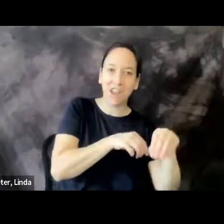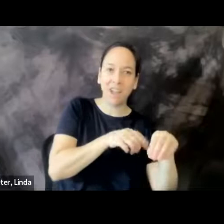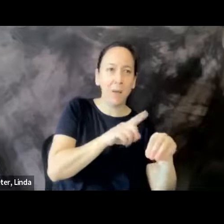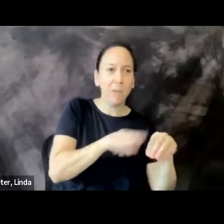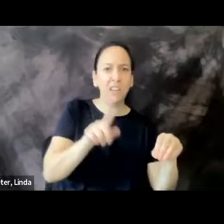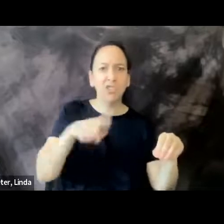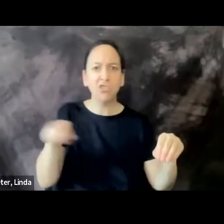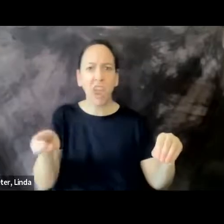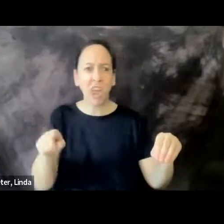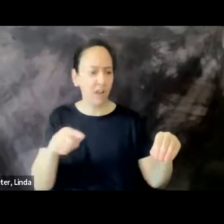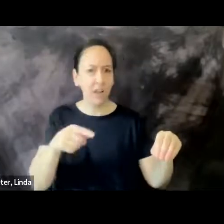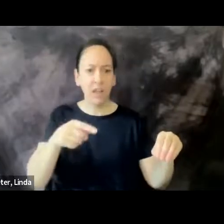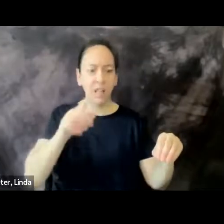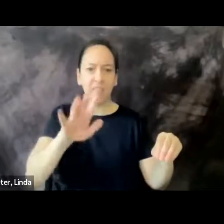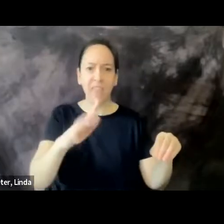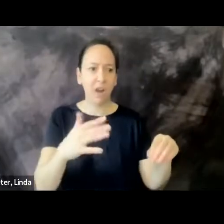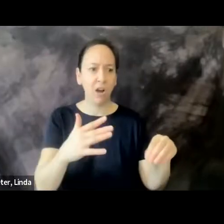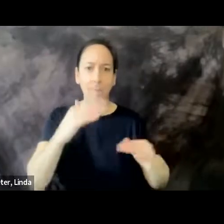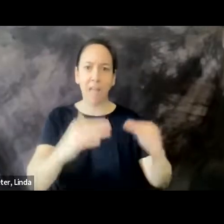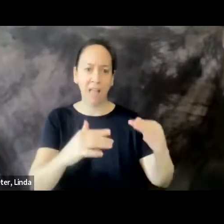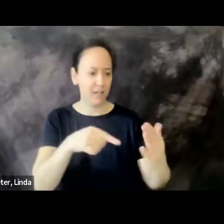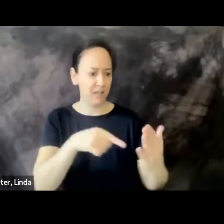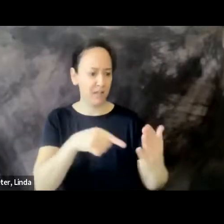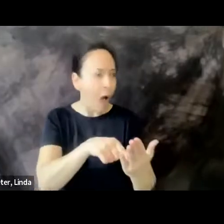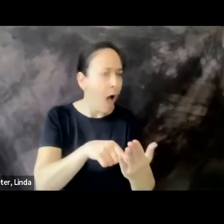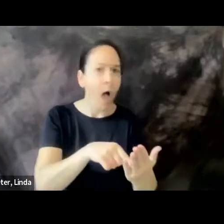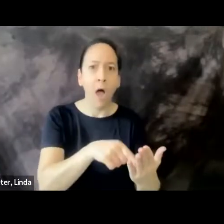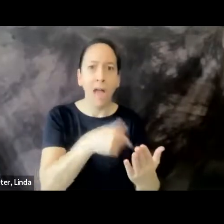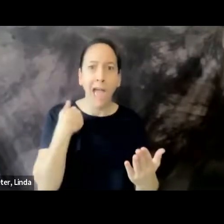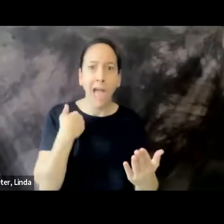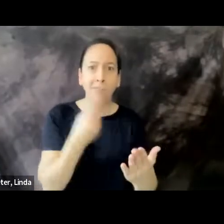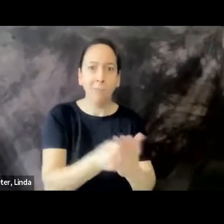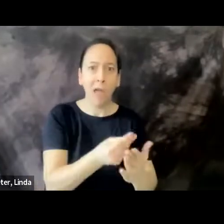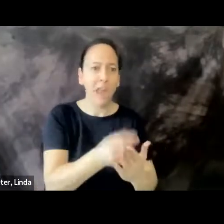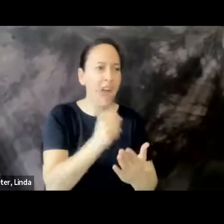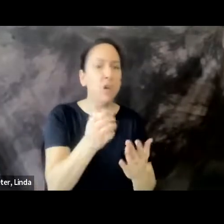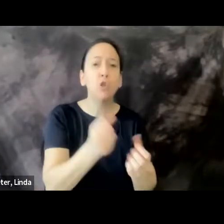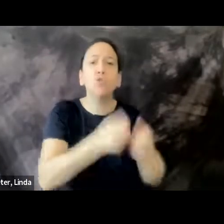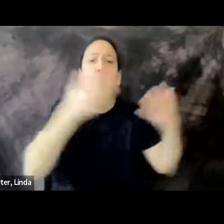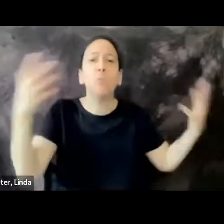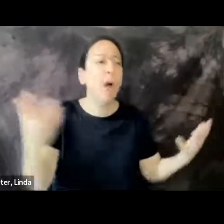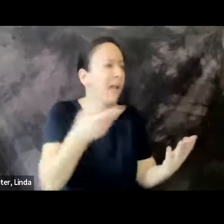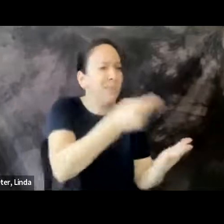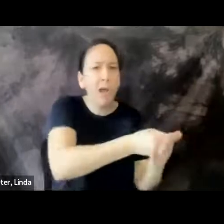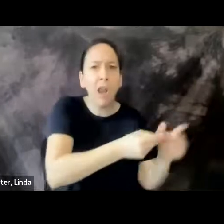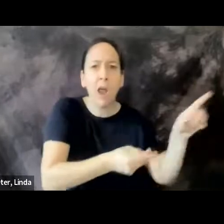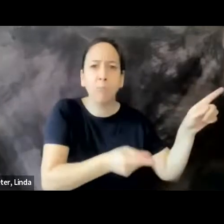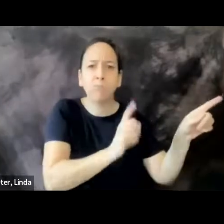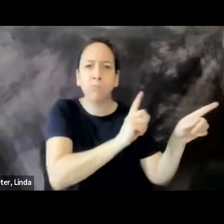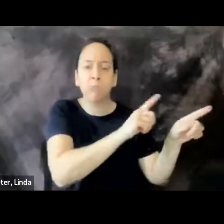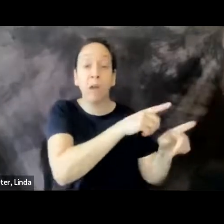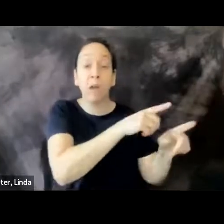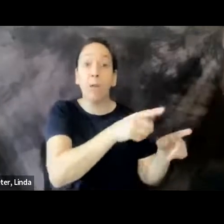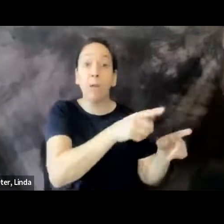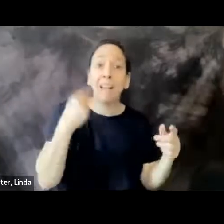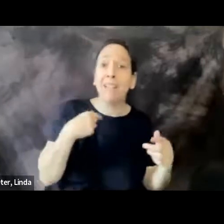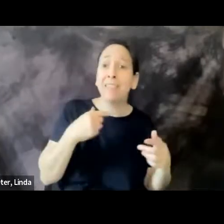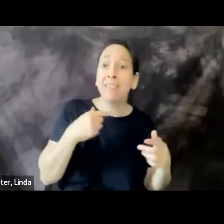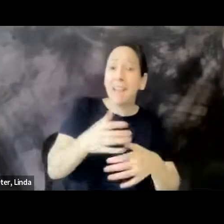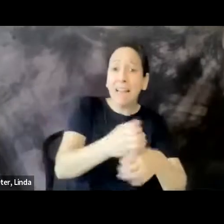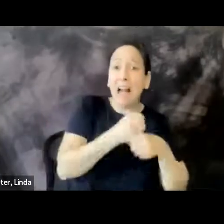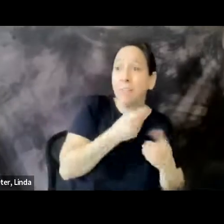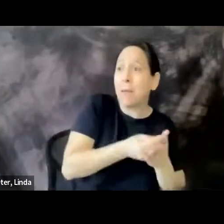And if they had money there, they would flag them as having too many resources when they had received their benefits early from this